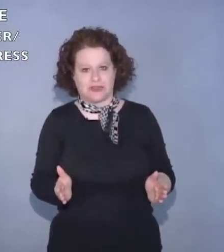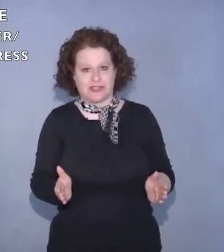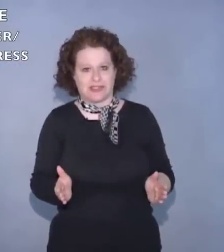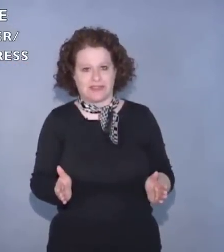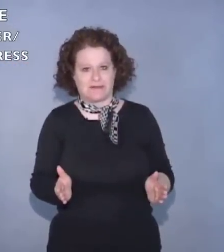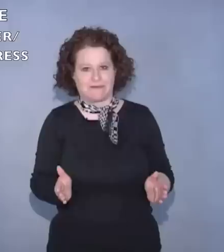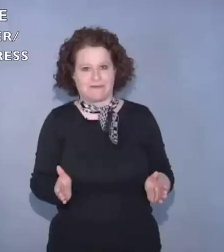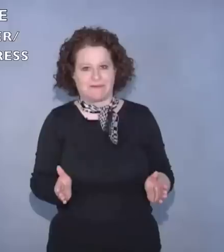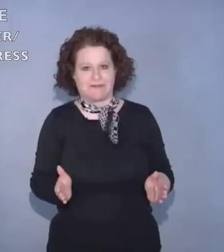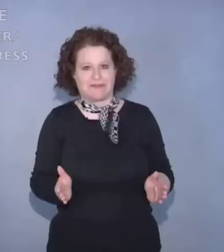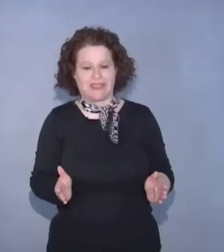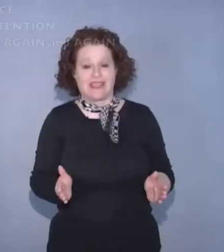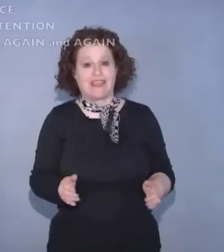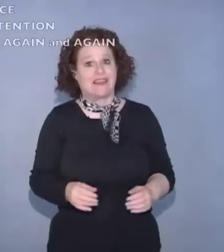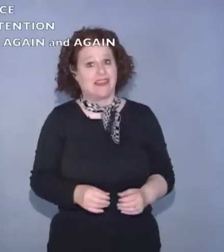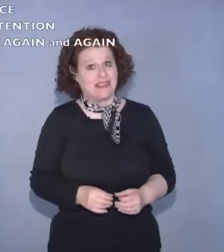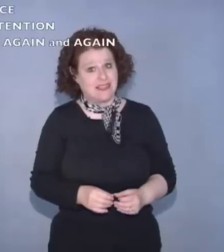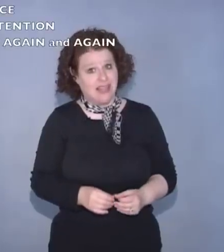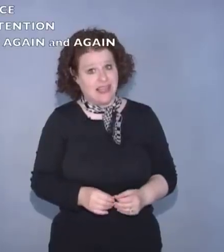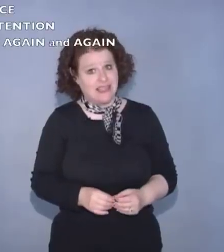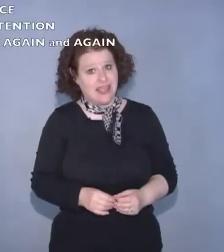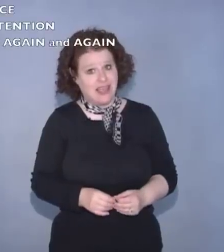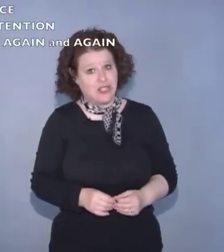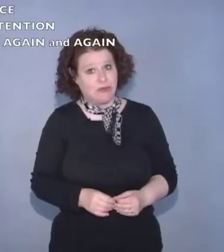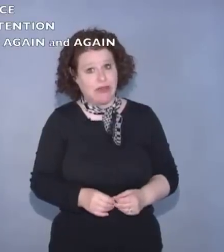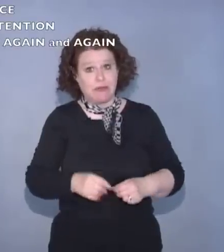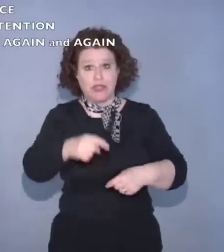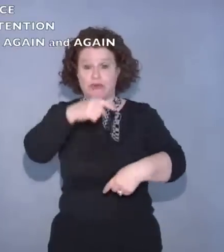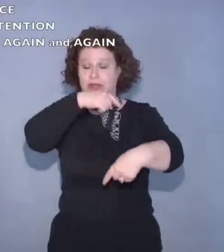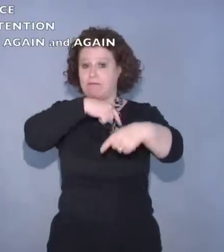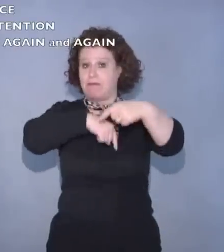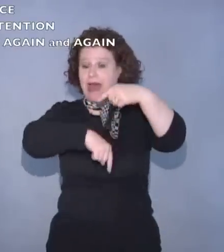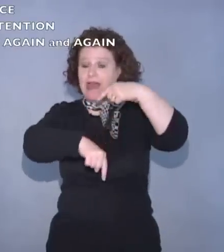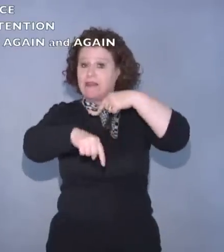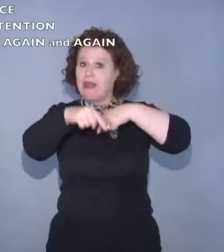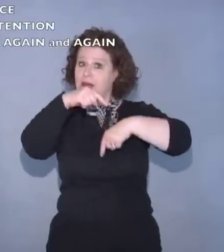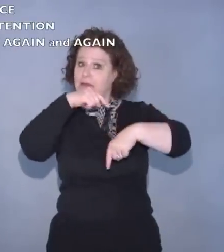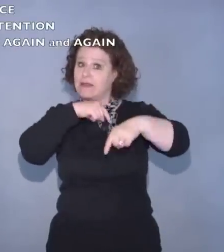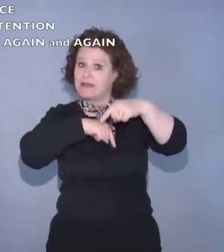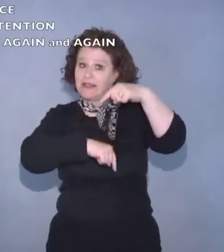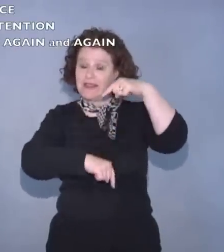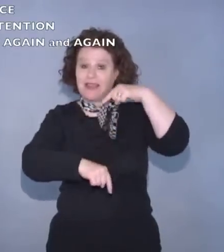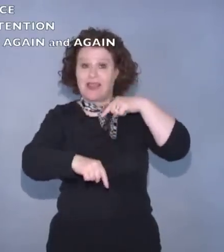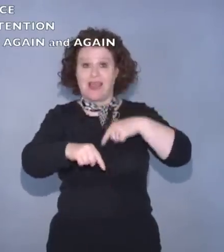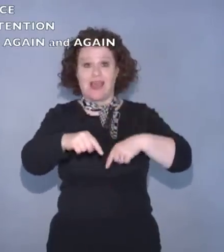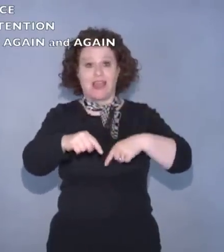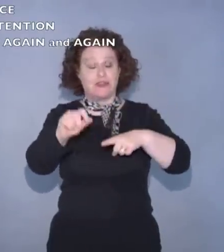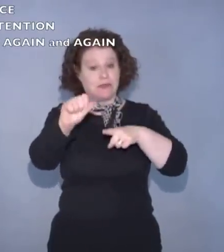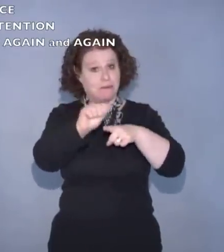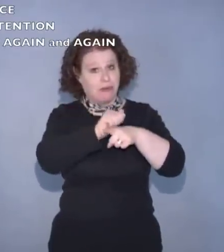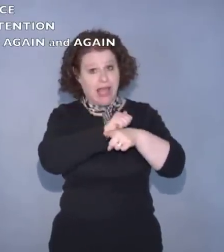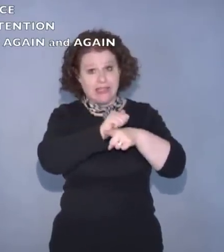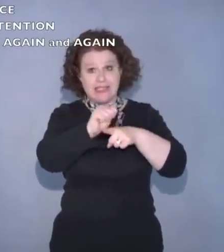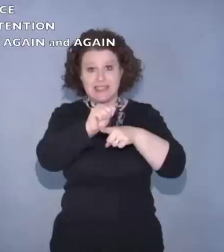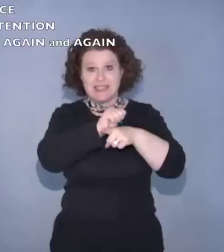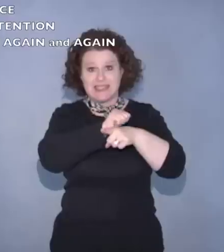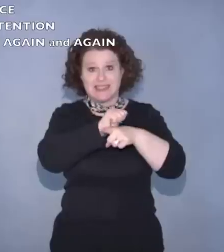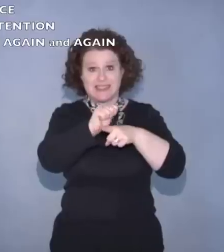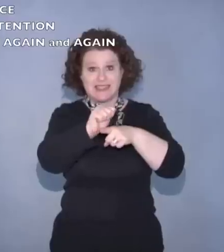waitress. That's a lot of signs. Remember, you can back it up, and you can practice,